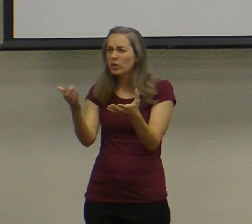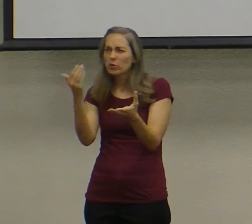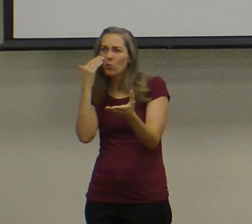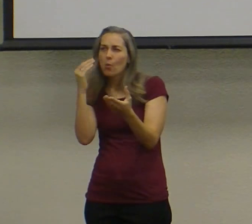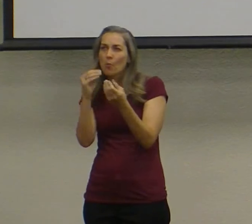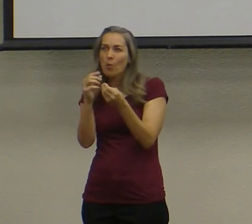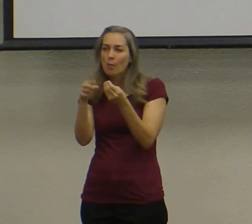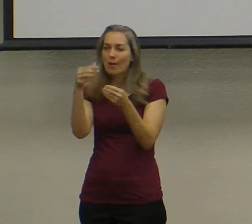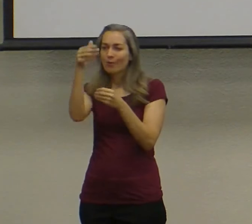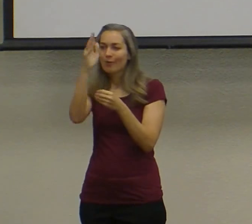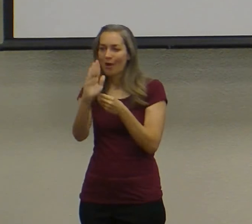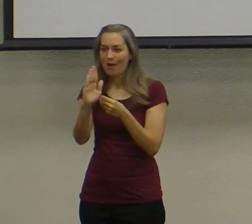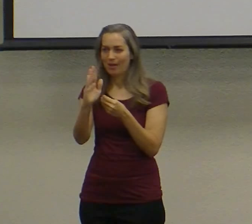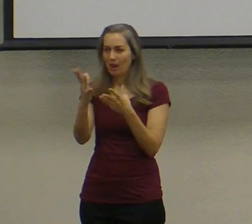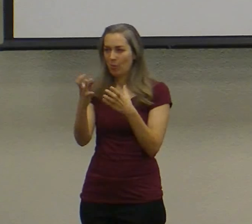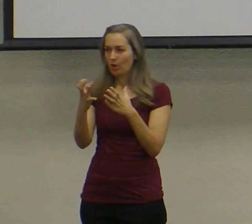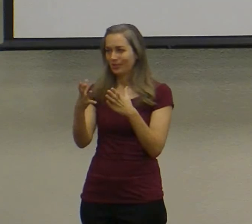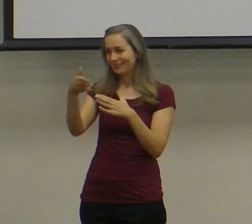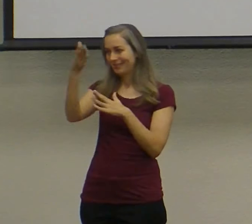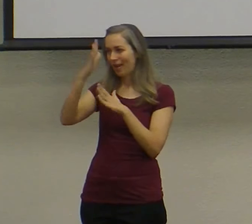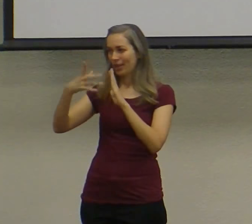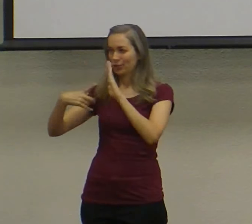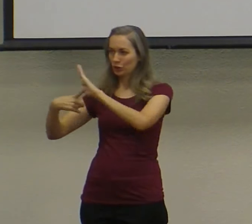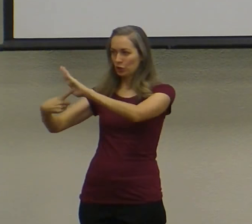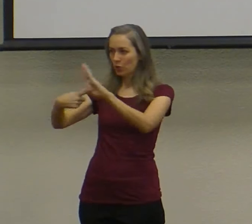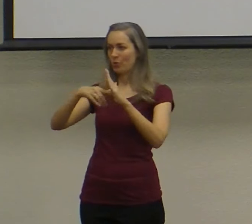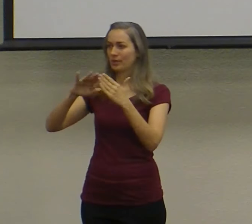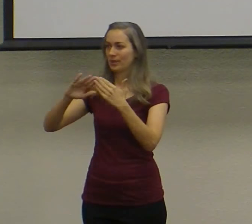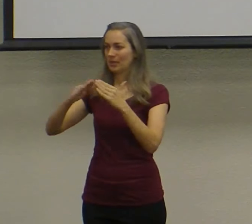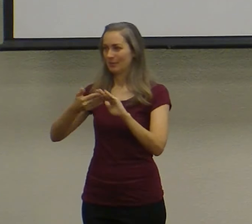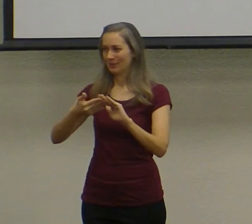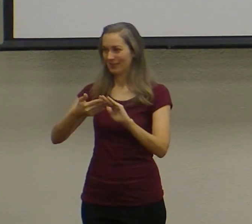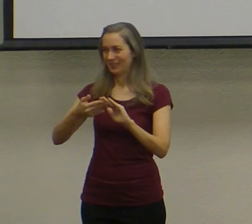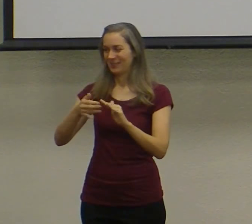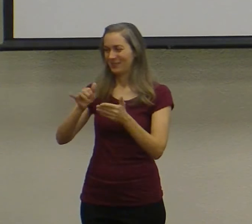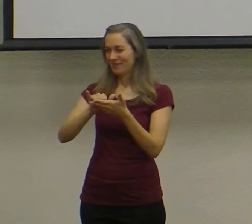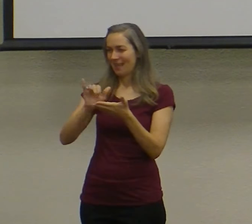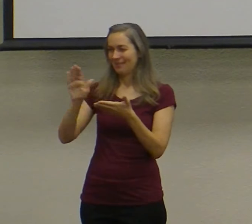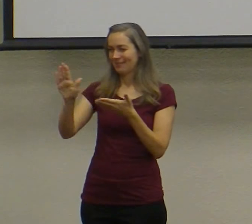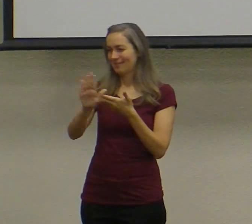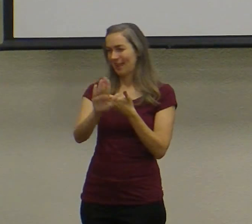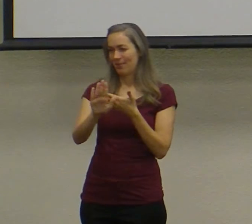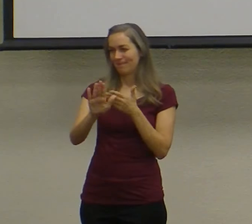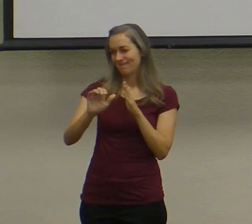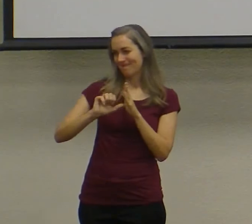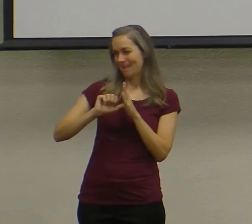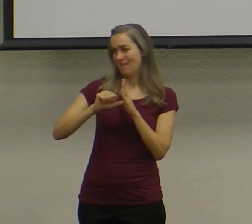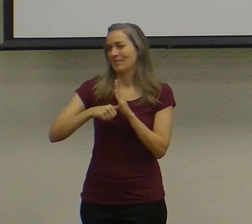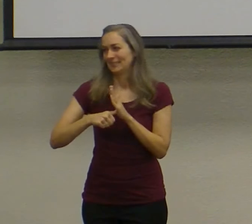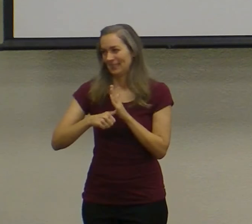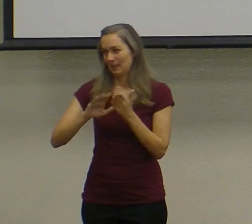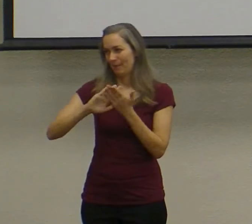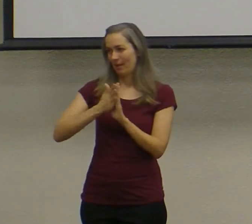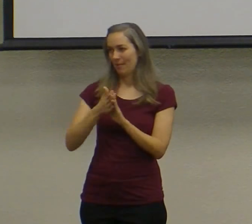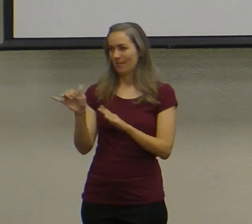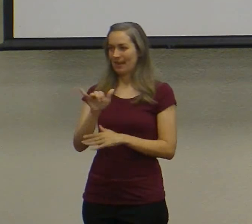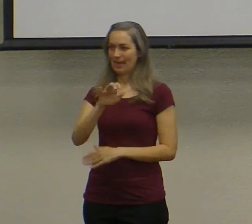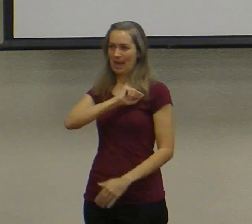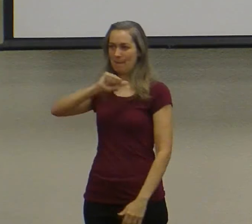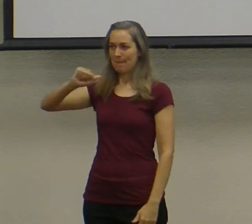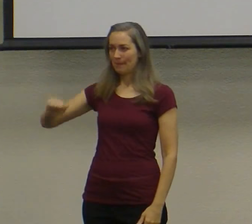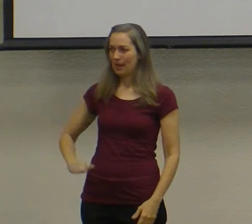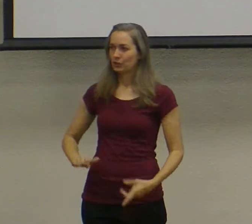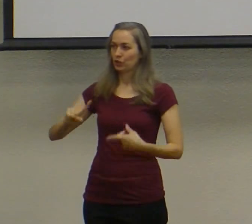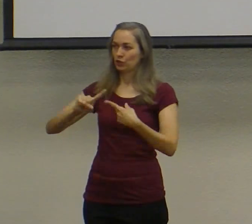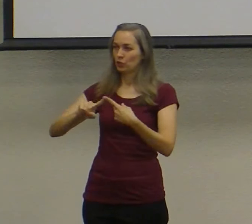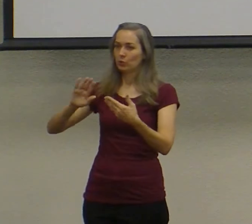to show God in their community. That is really an emphasis they have, to be ambassadors to their community. Unfortunately, we